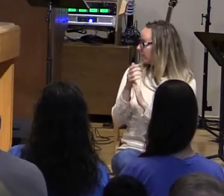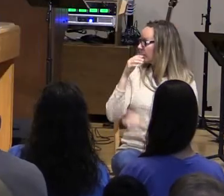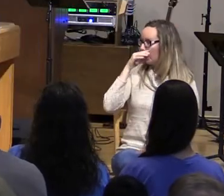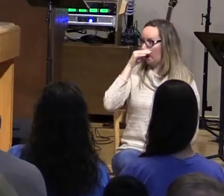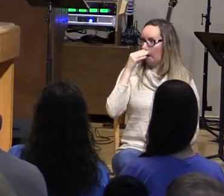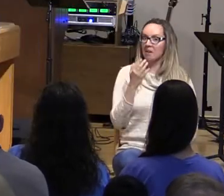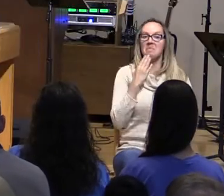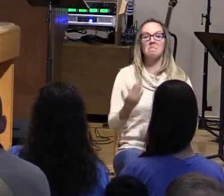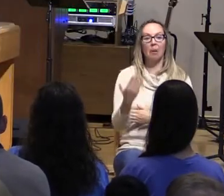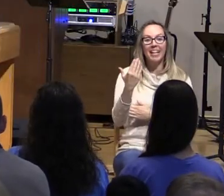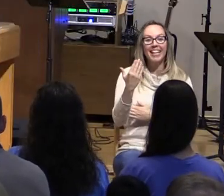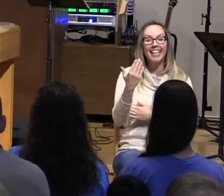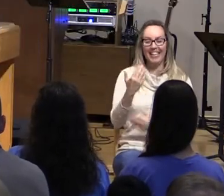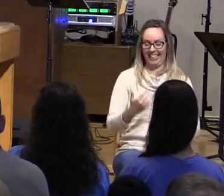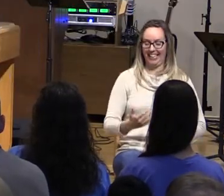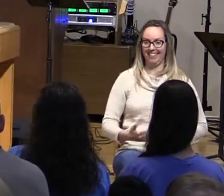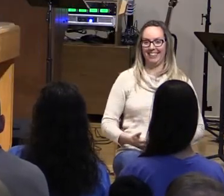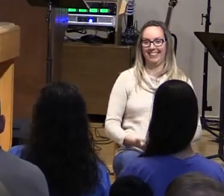Good morning.